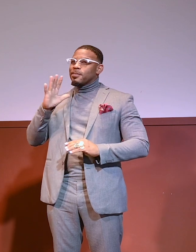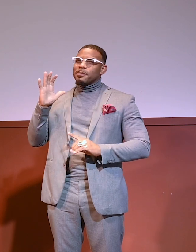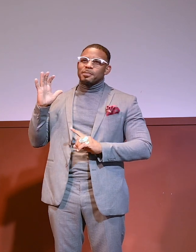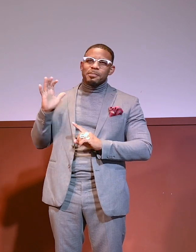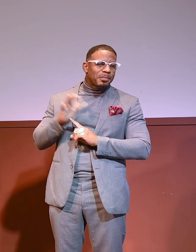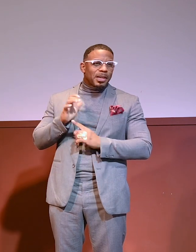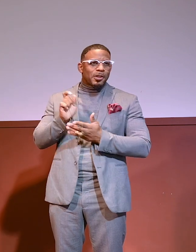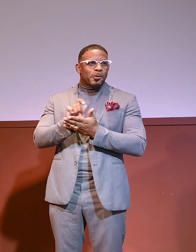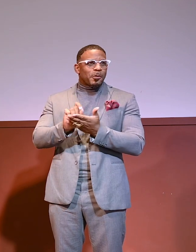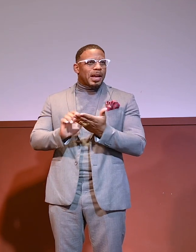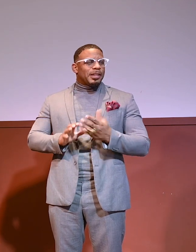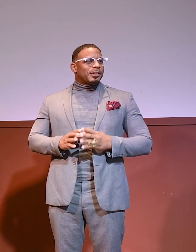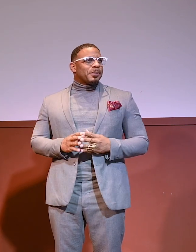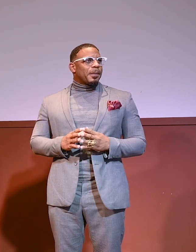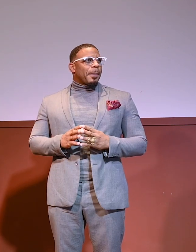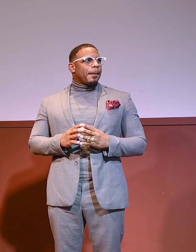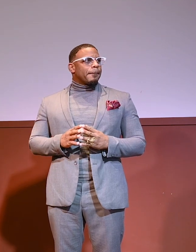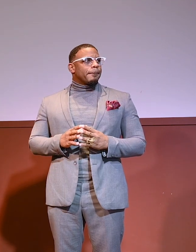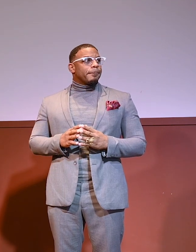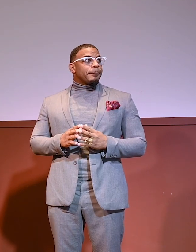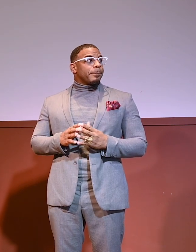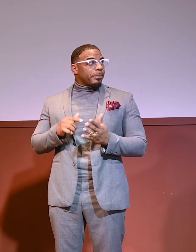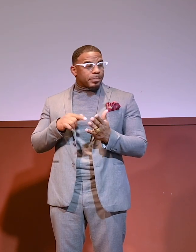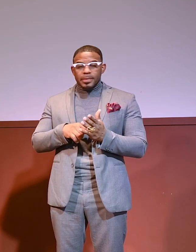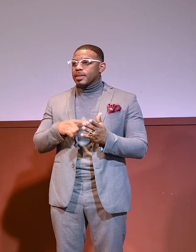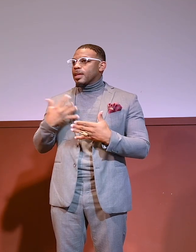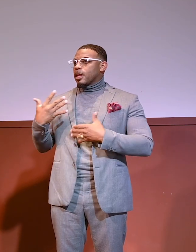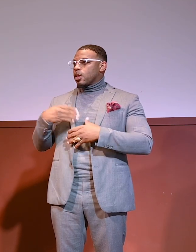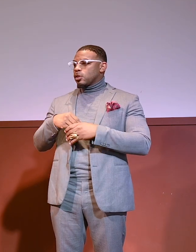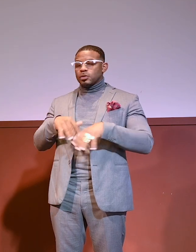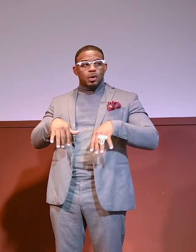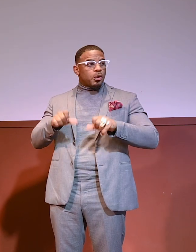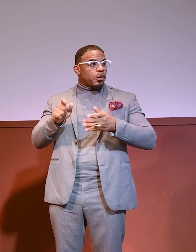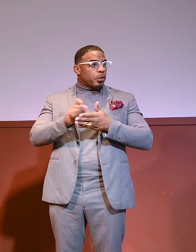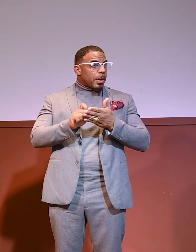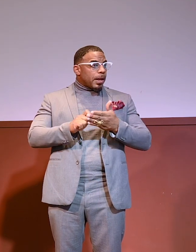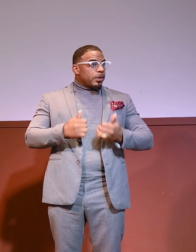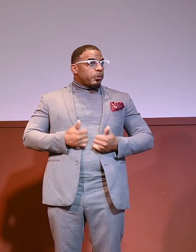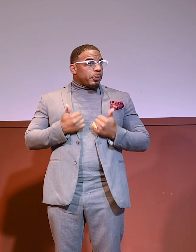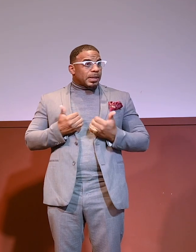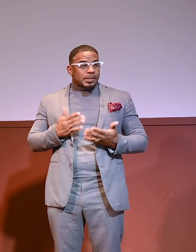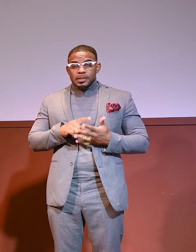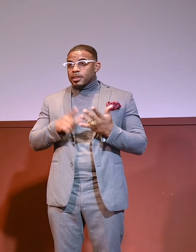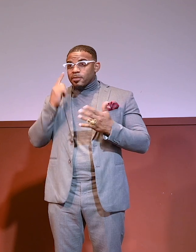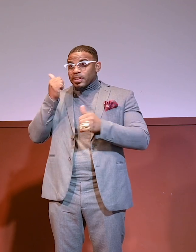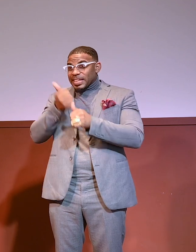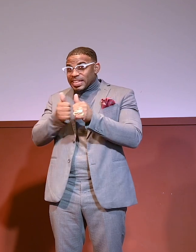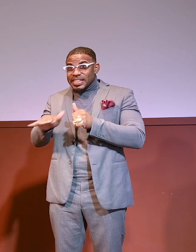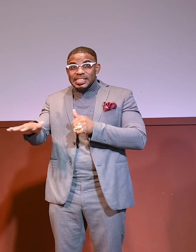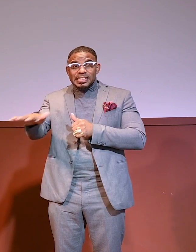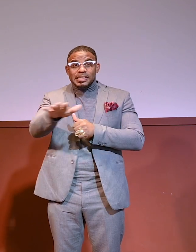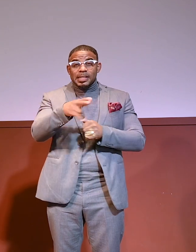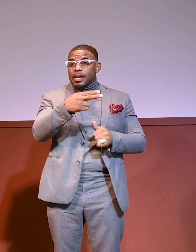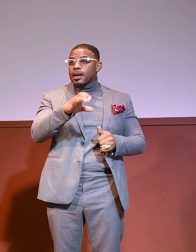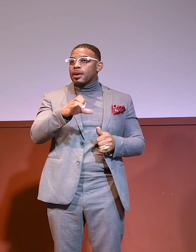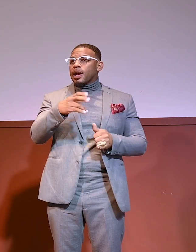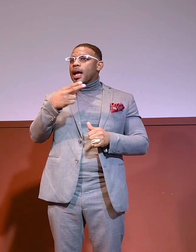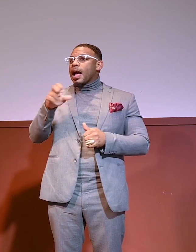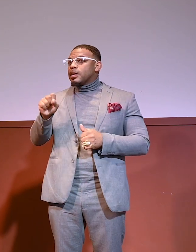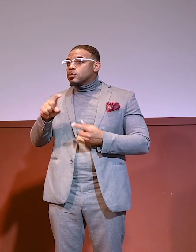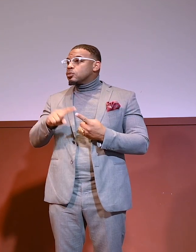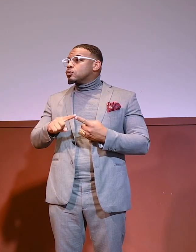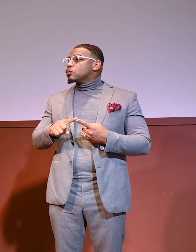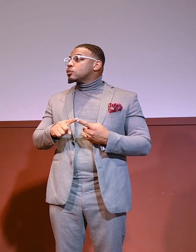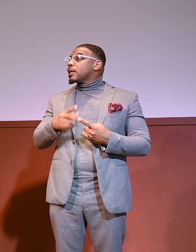finest writers. This has included hosting writers in residence for each of Howard County's high